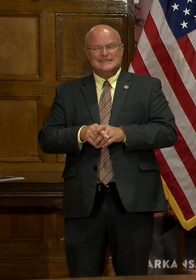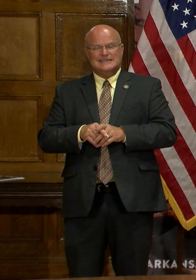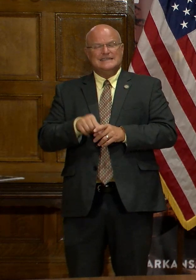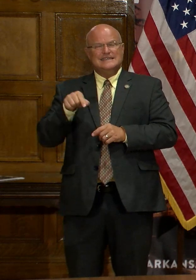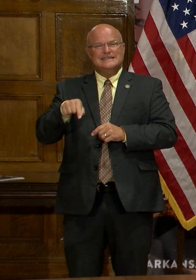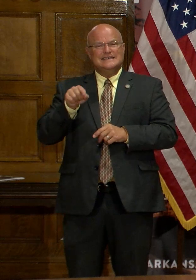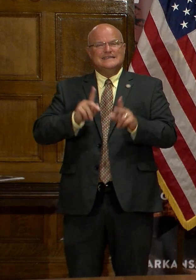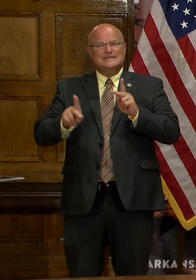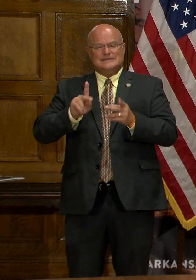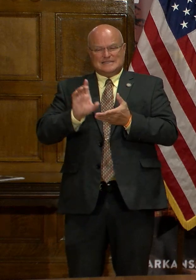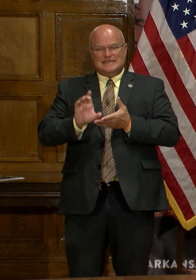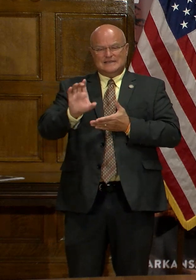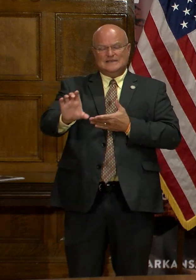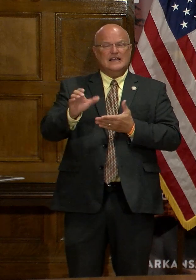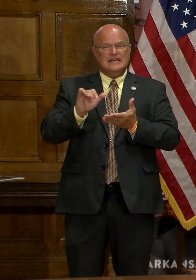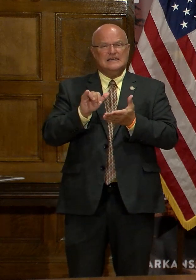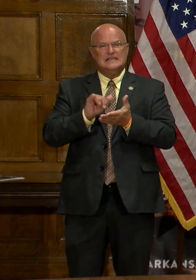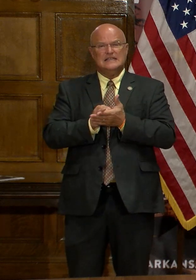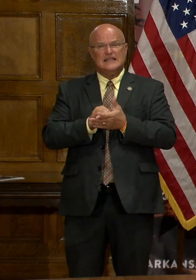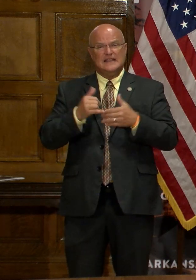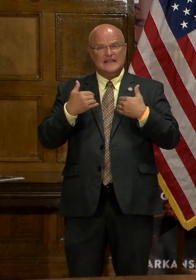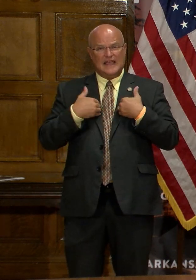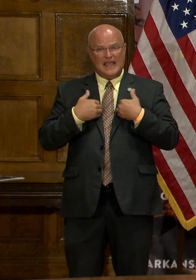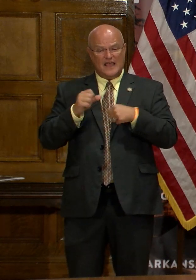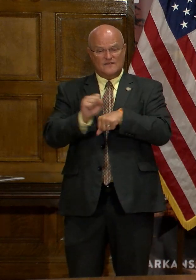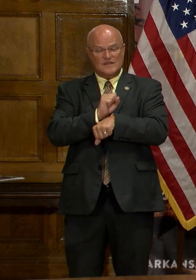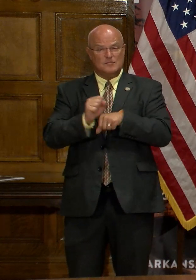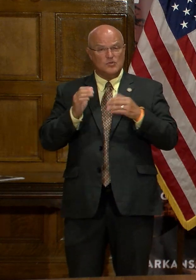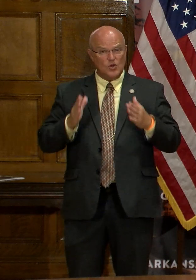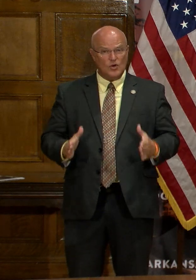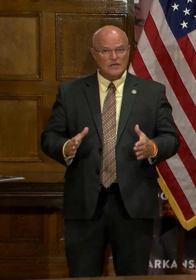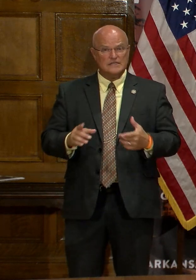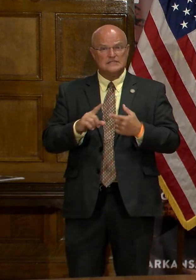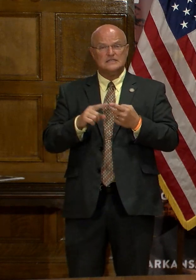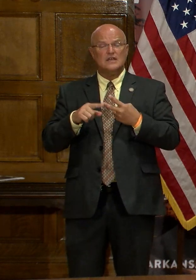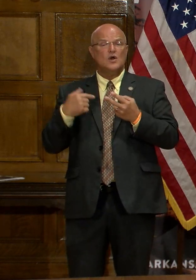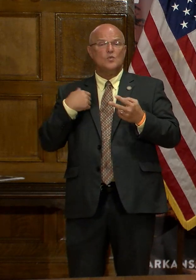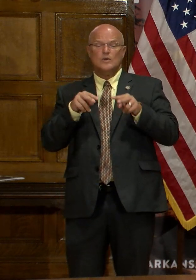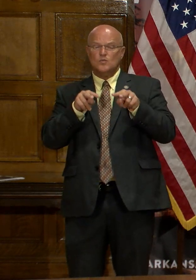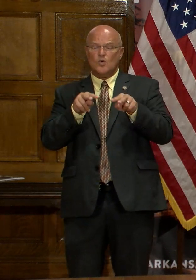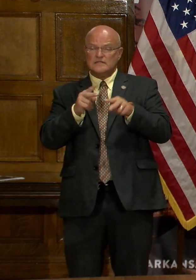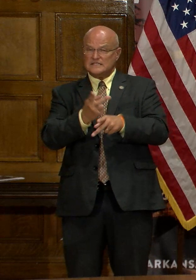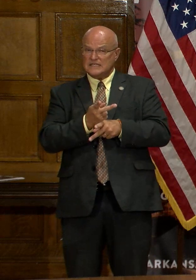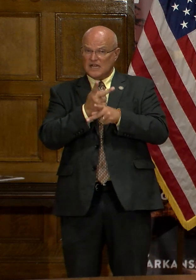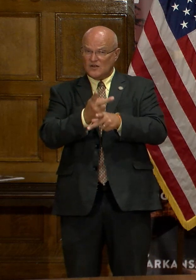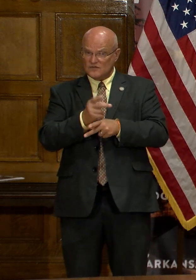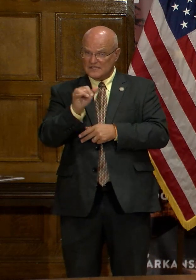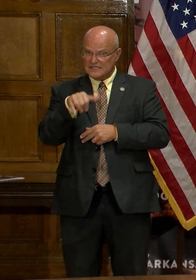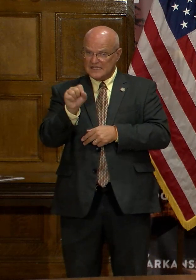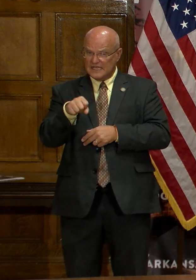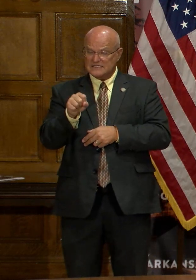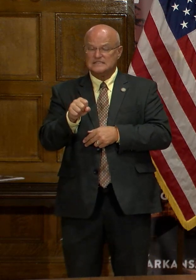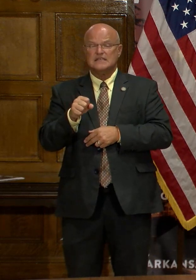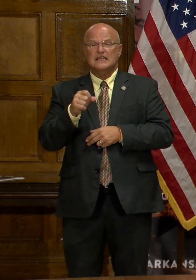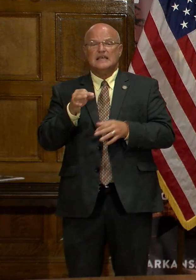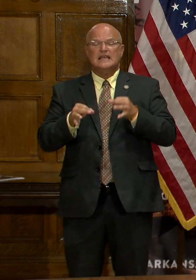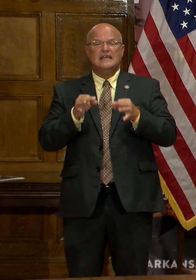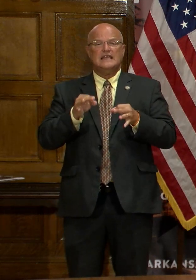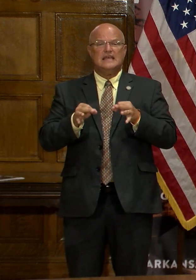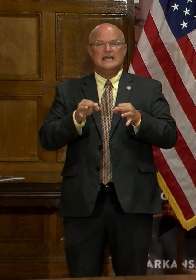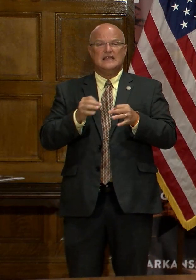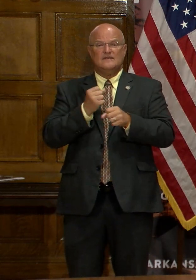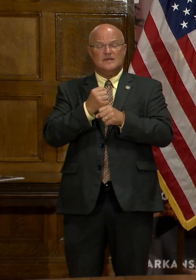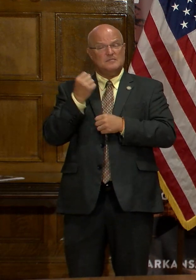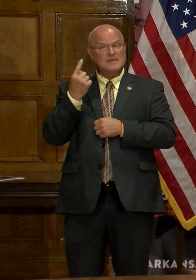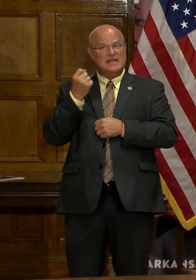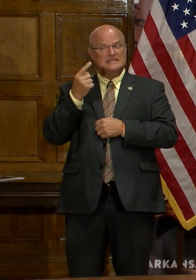people that they have employees, and we watch it very carefully. And if it